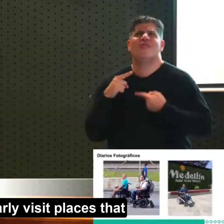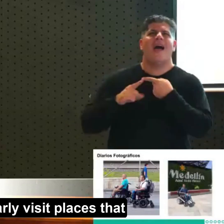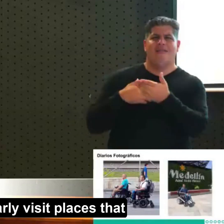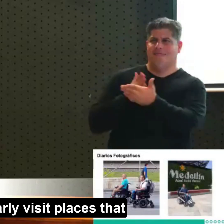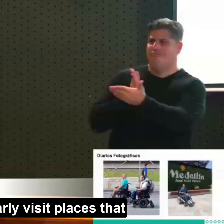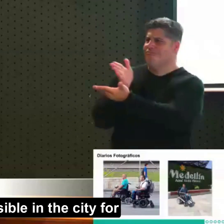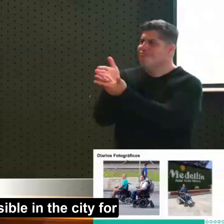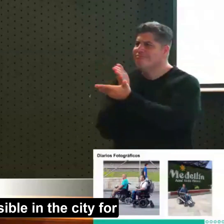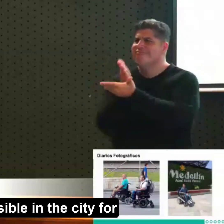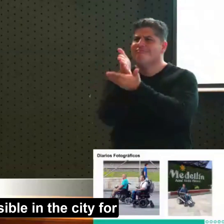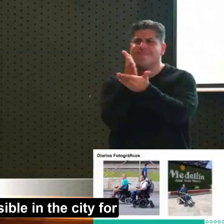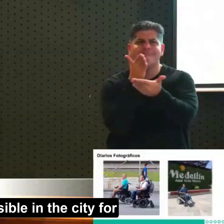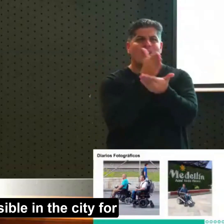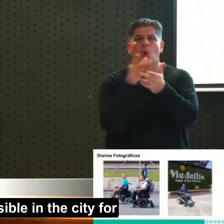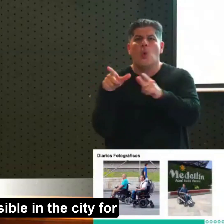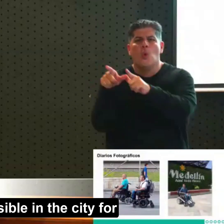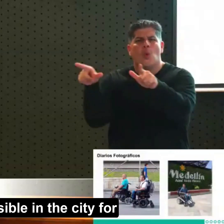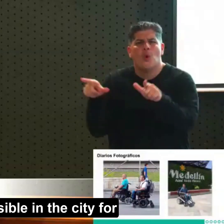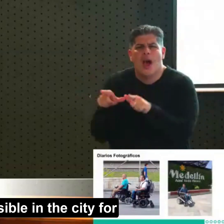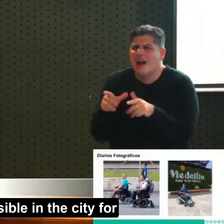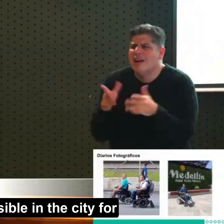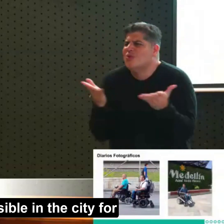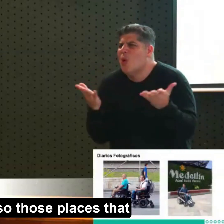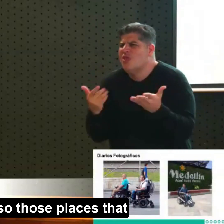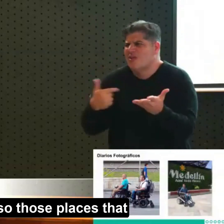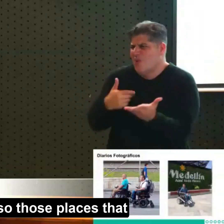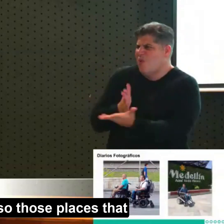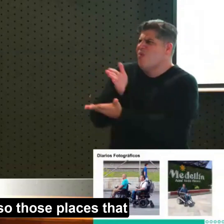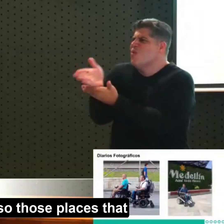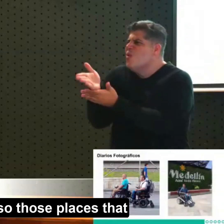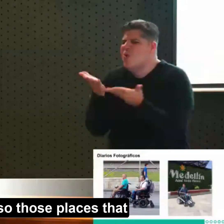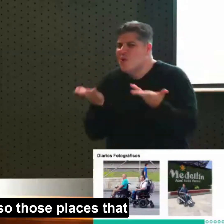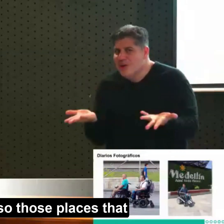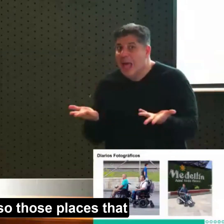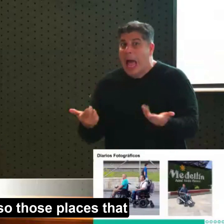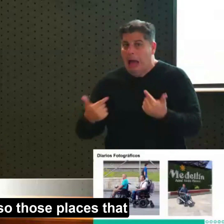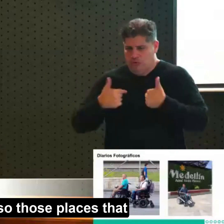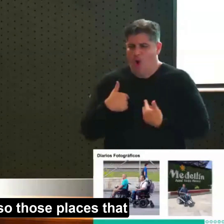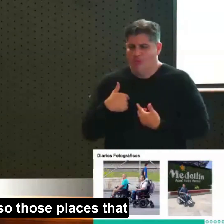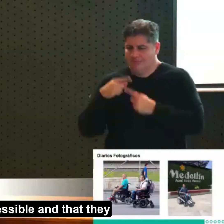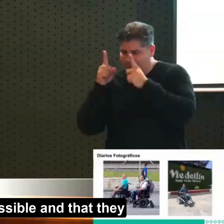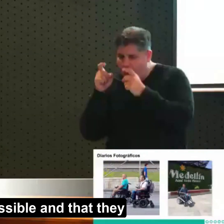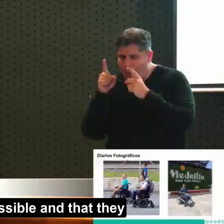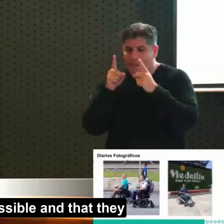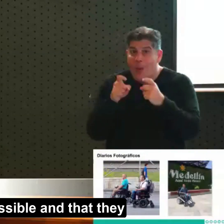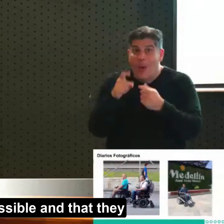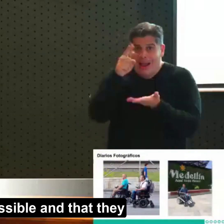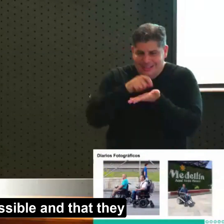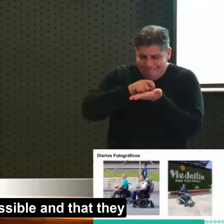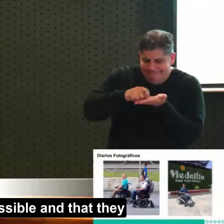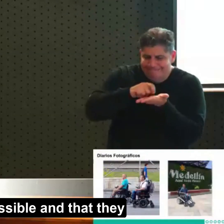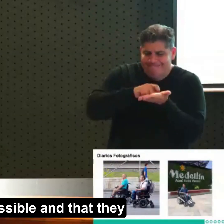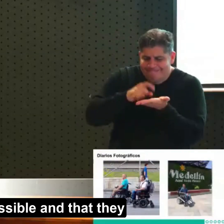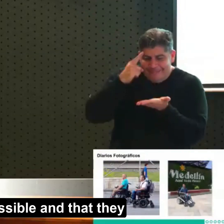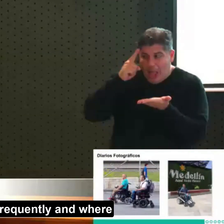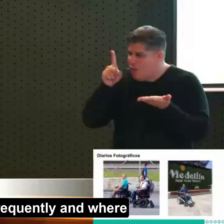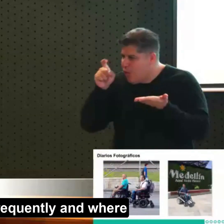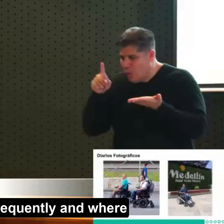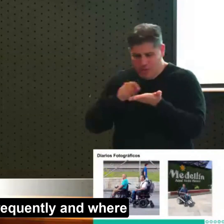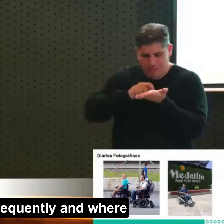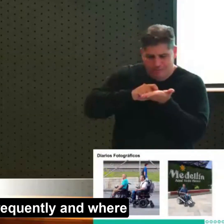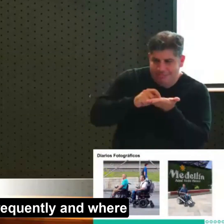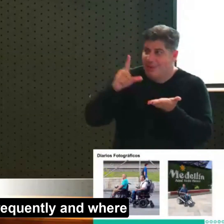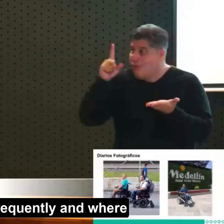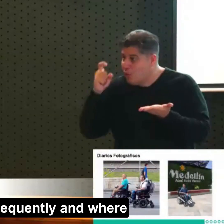visit, places that are accessible in the city for them, but also those places that aren't accessible and that they